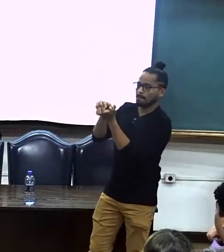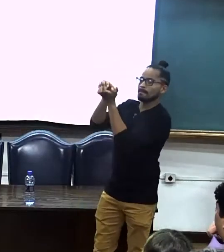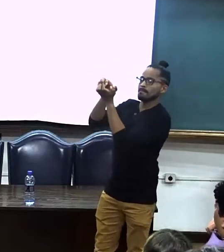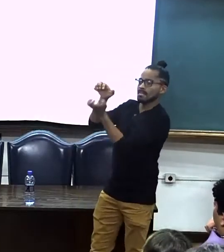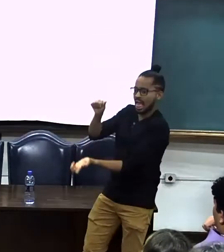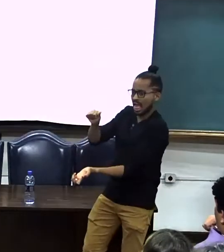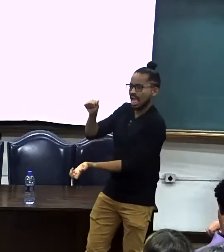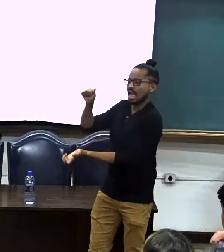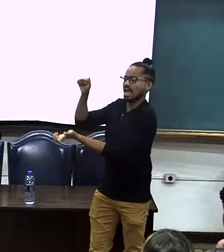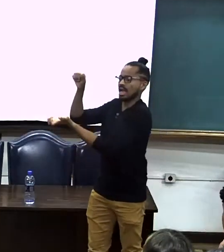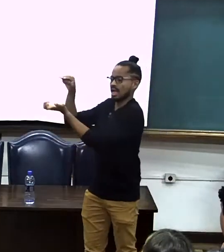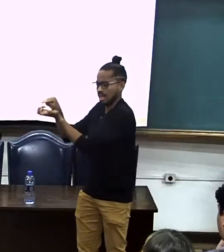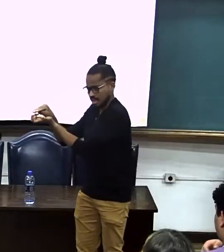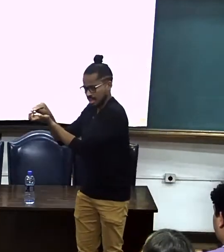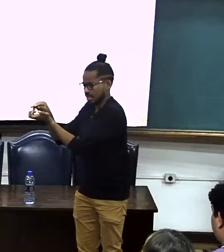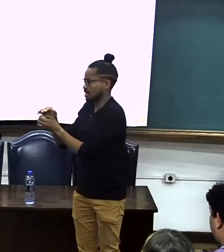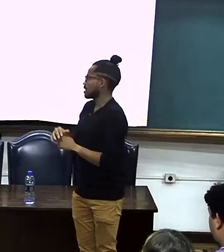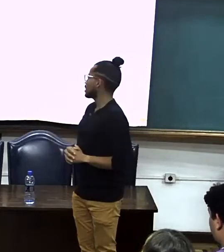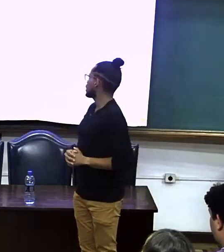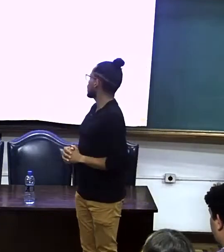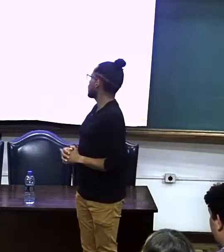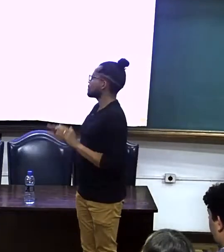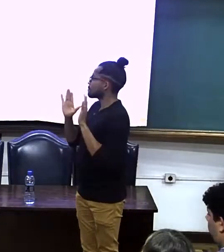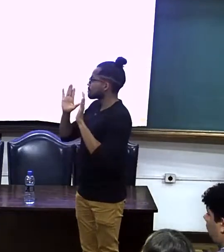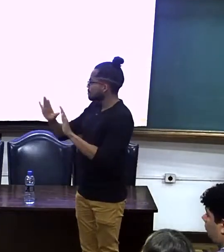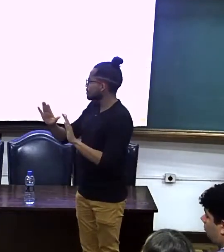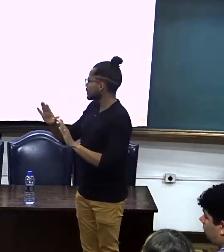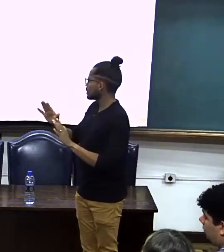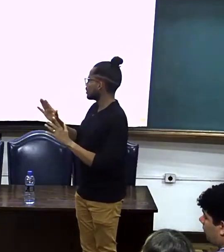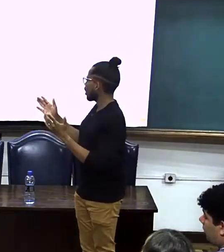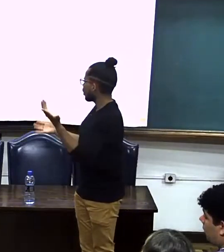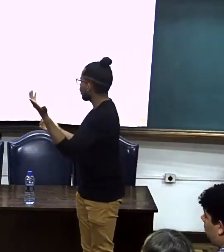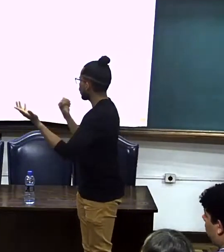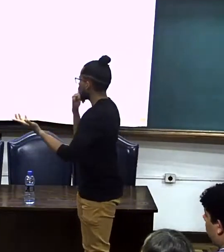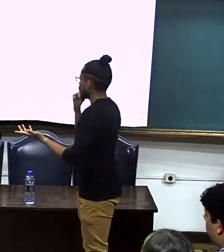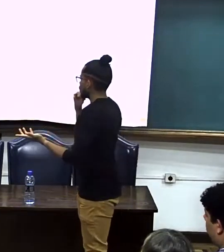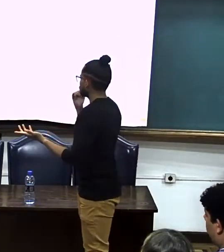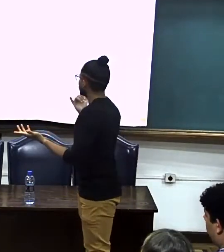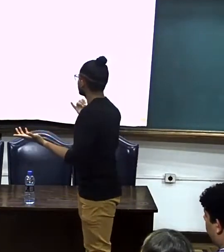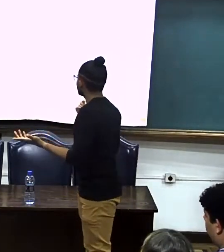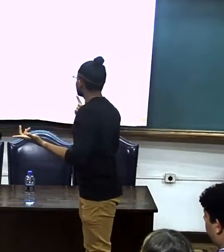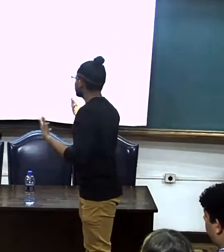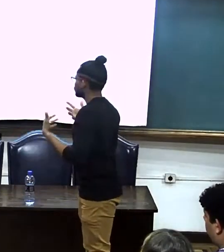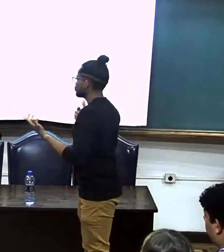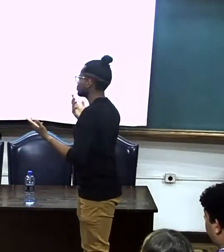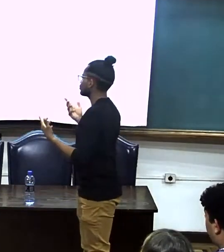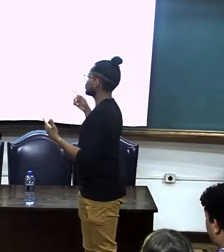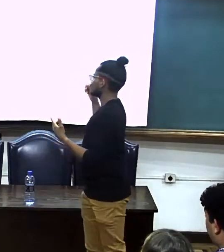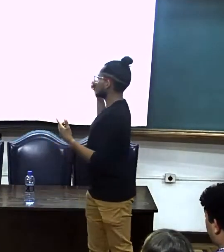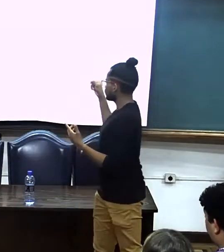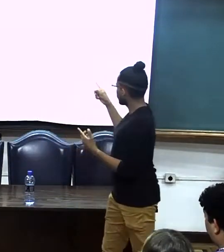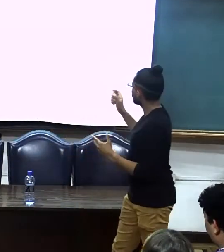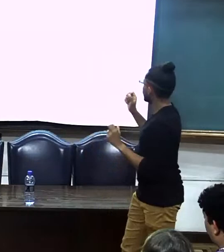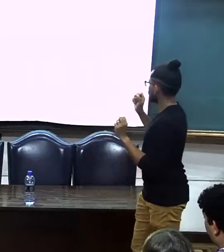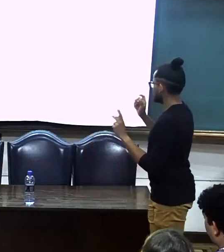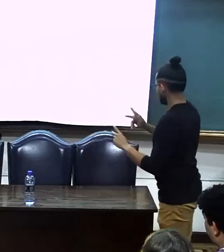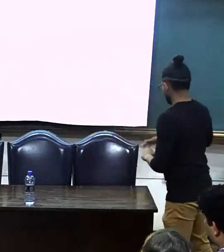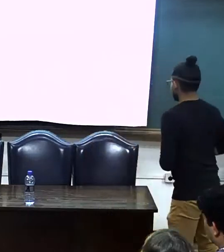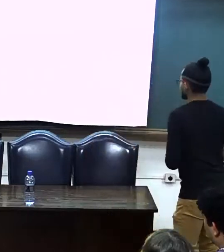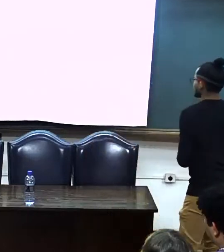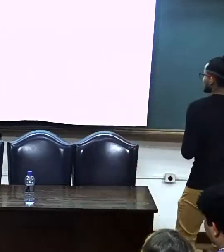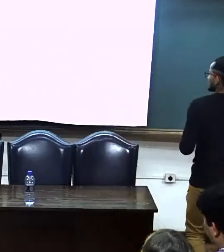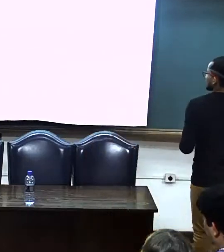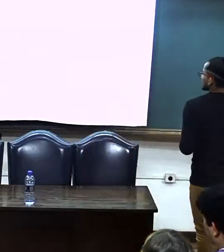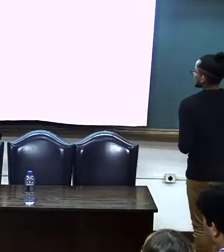Pam. But the crucial, and I need a slide. Yes? And